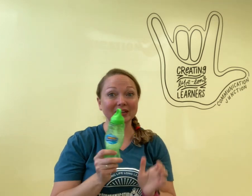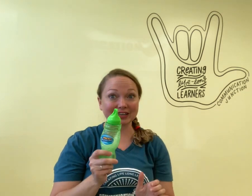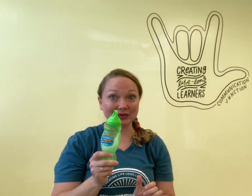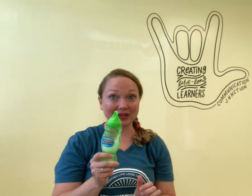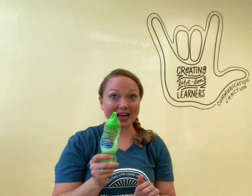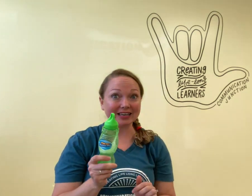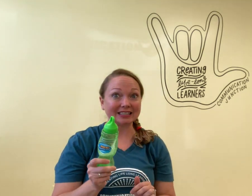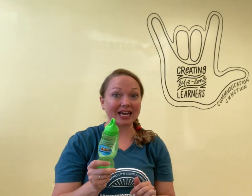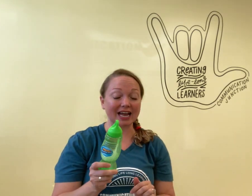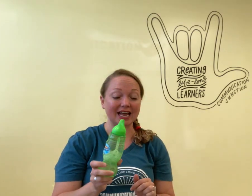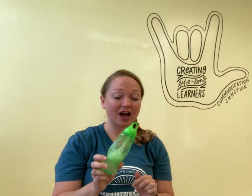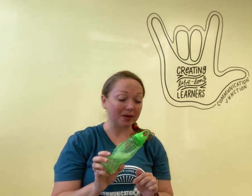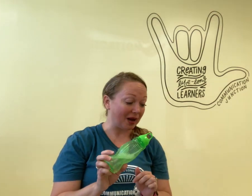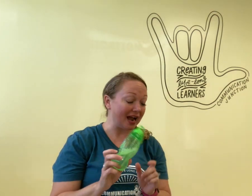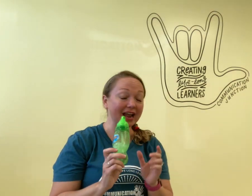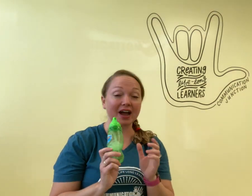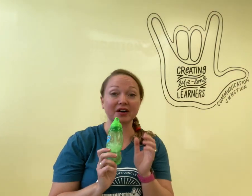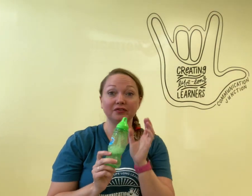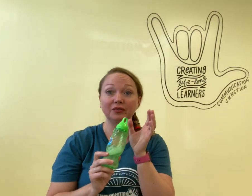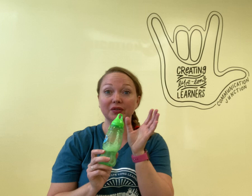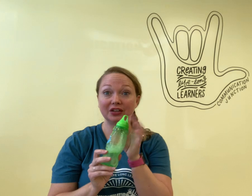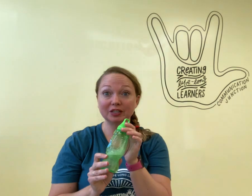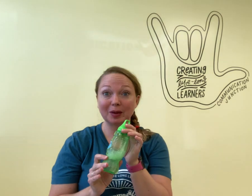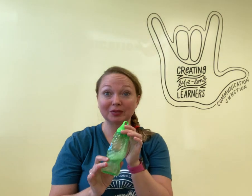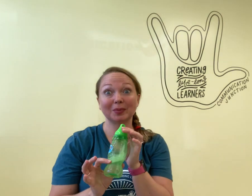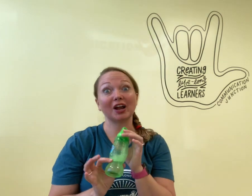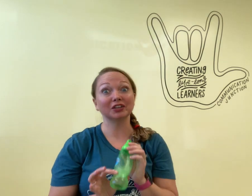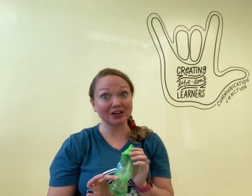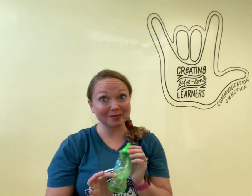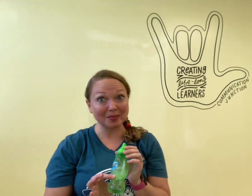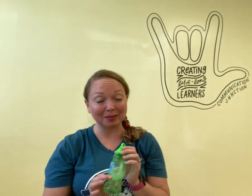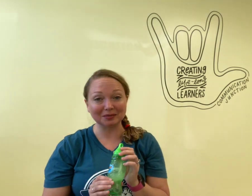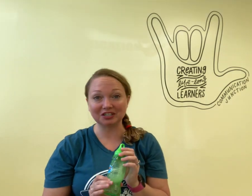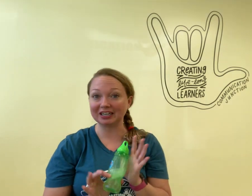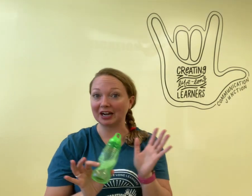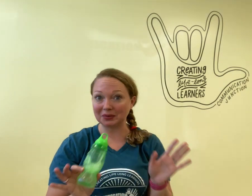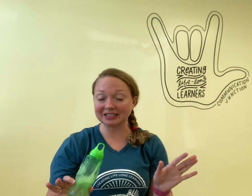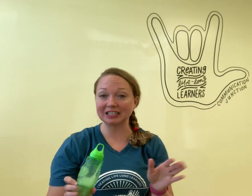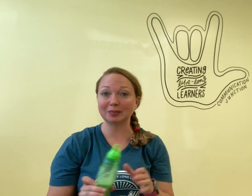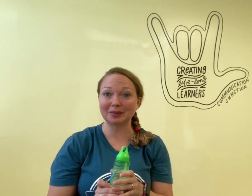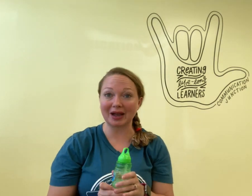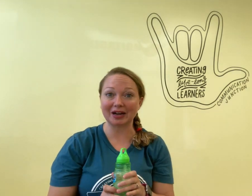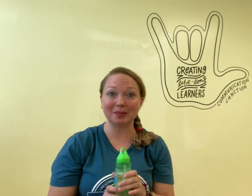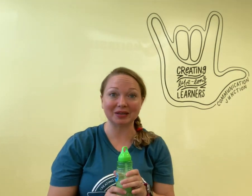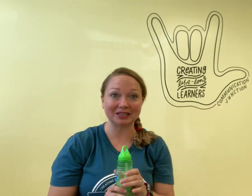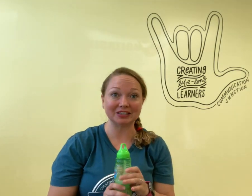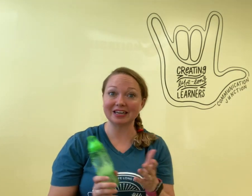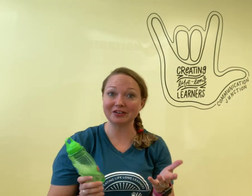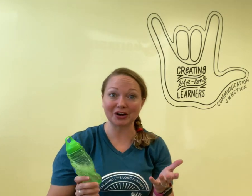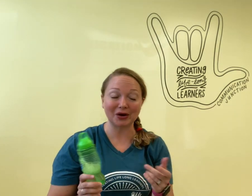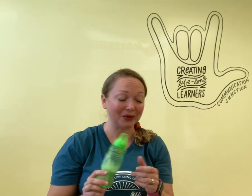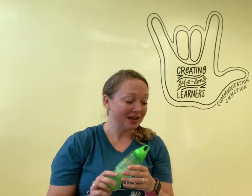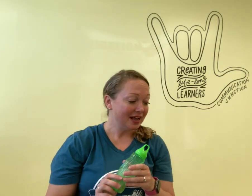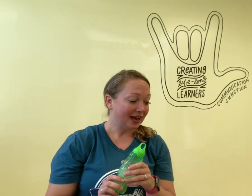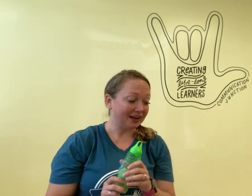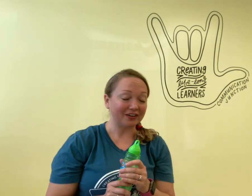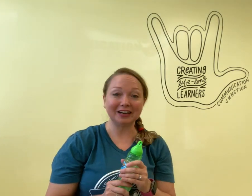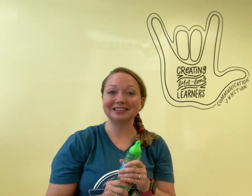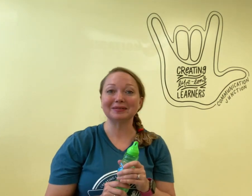do that. I have these bubbles, but I also have my bubble machine. I always like to bring back up because you never know. I find sometimes